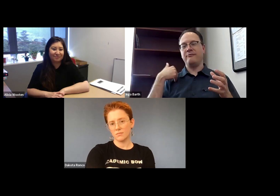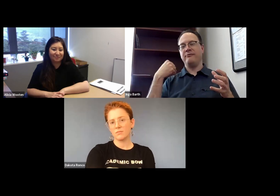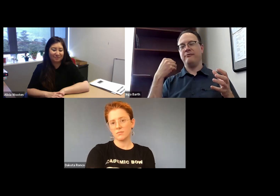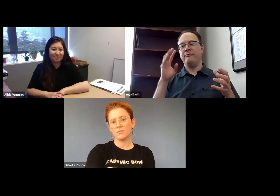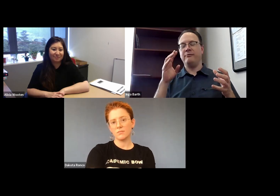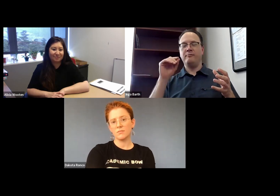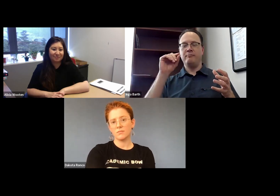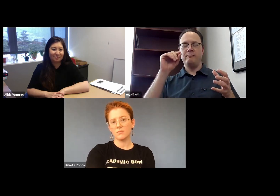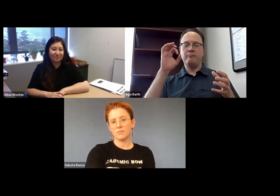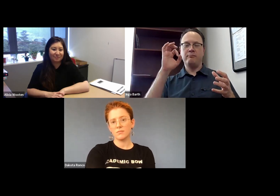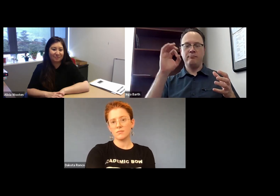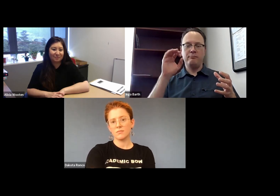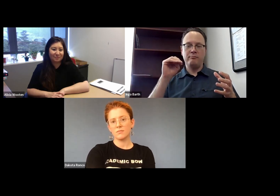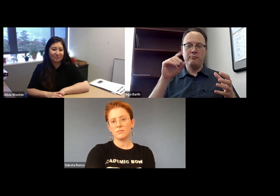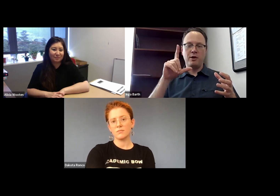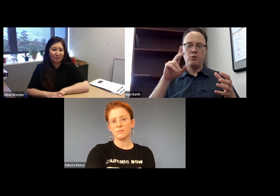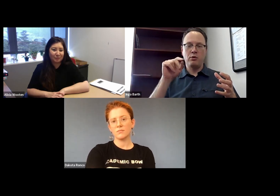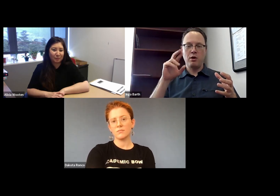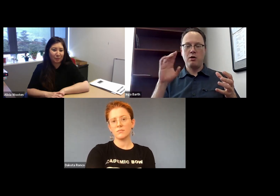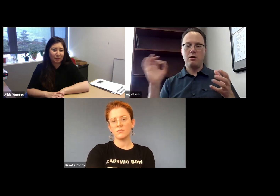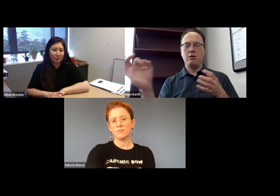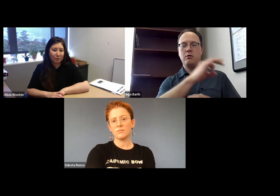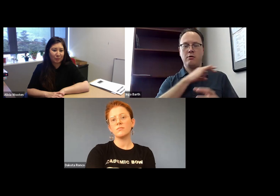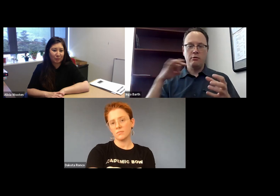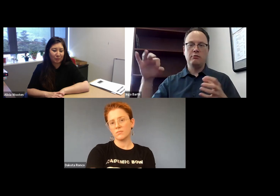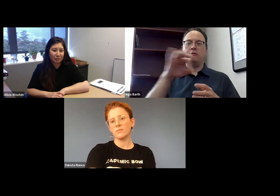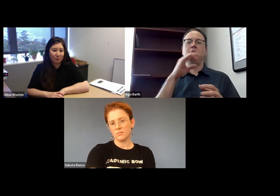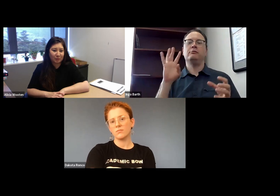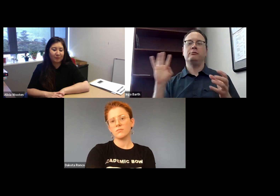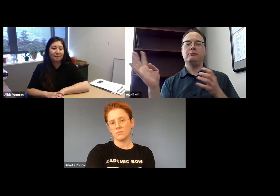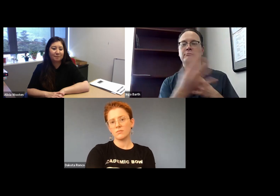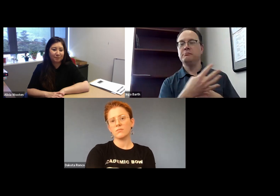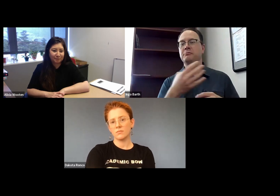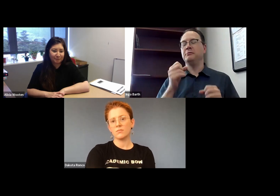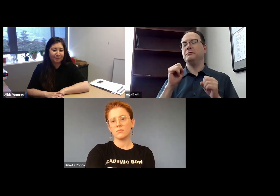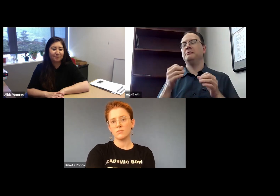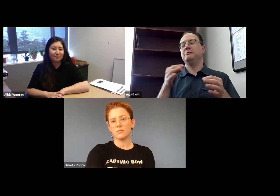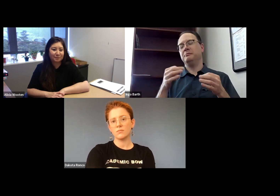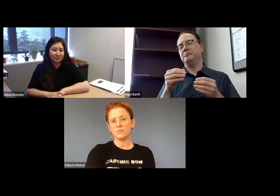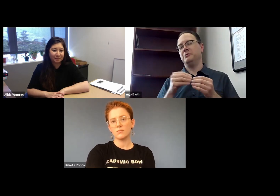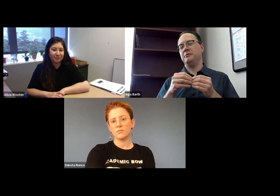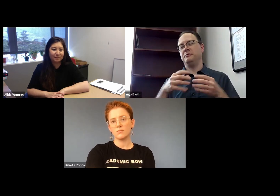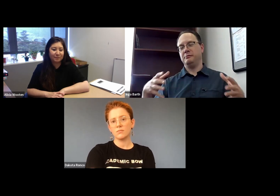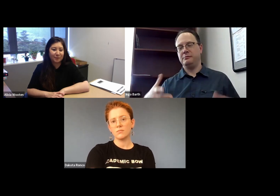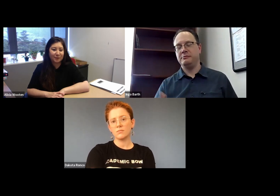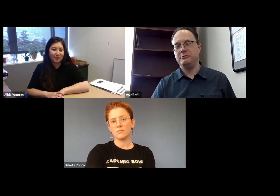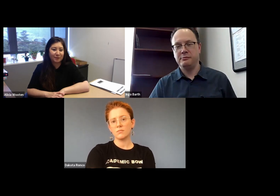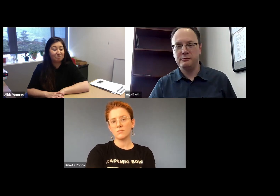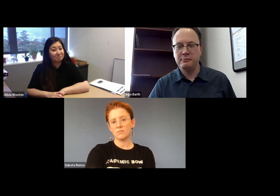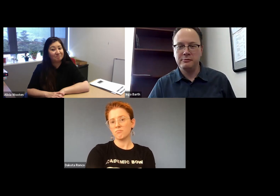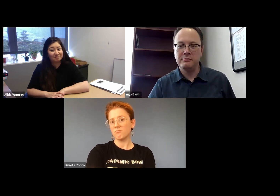about as well. oh, that's true. So, especially if you're talking